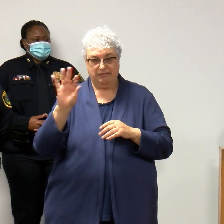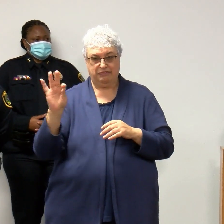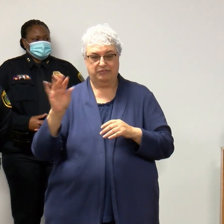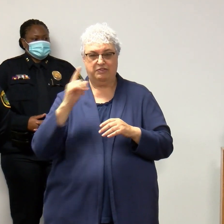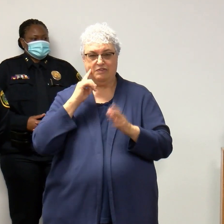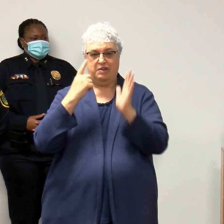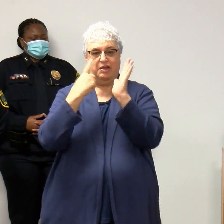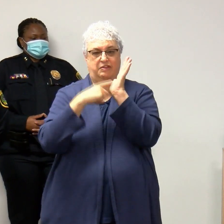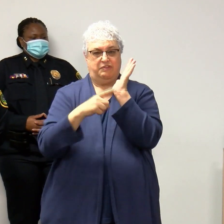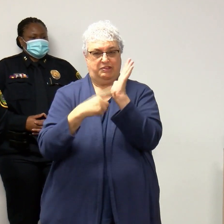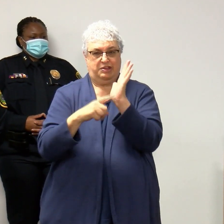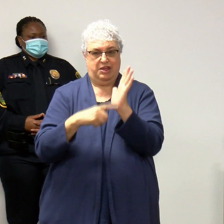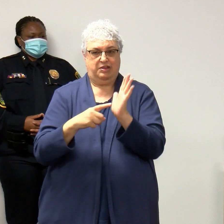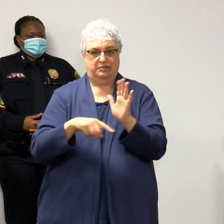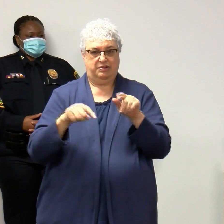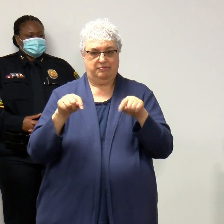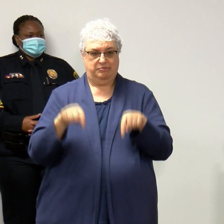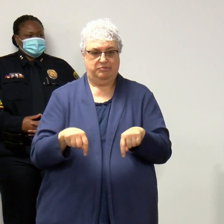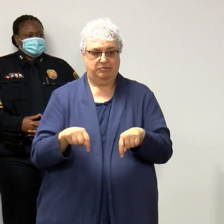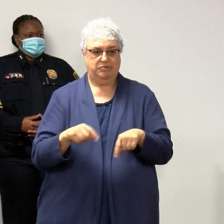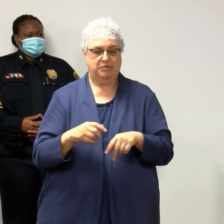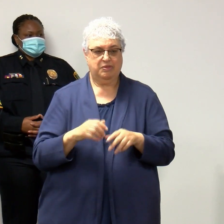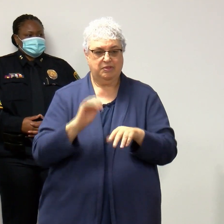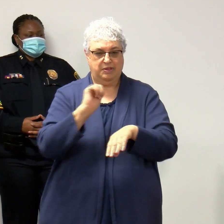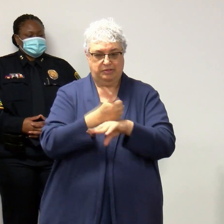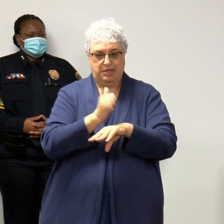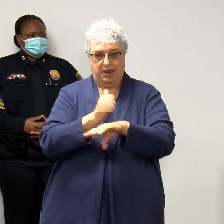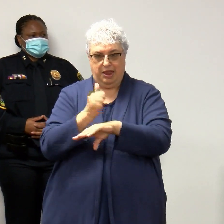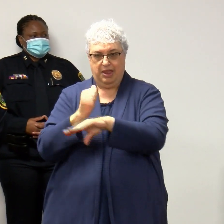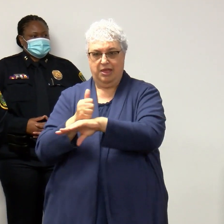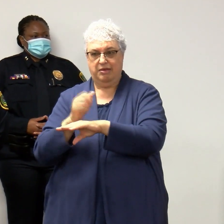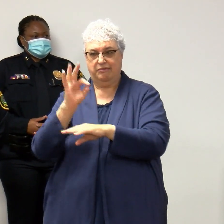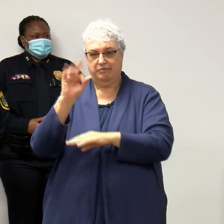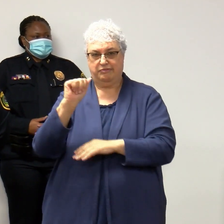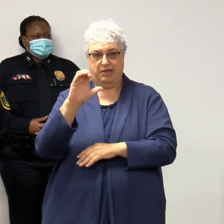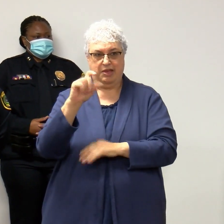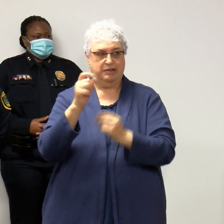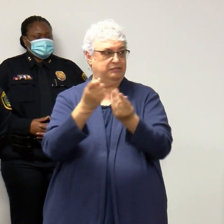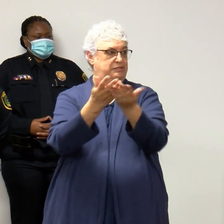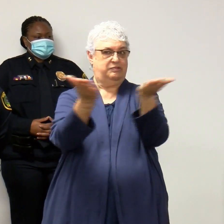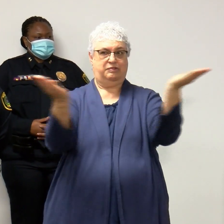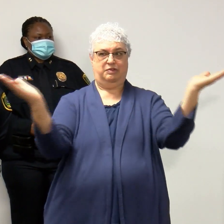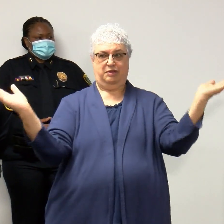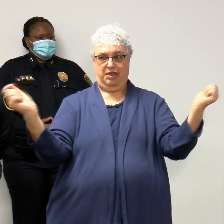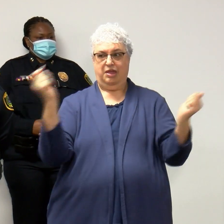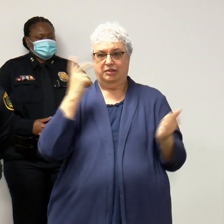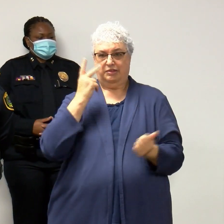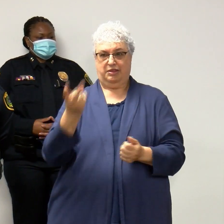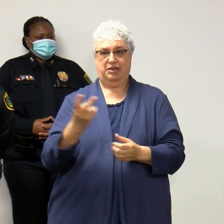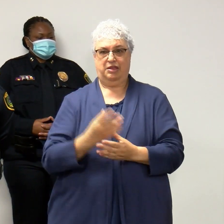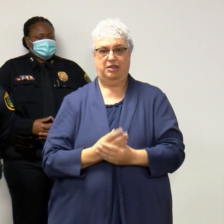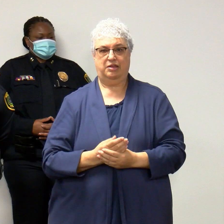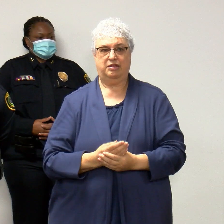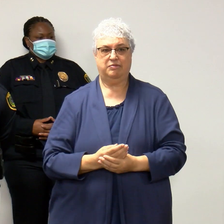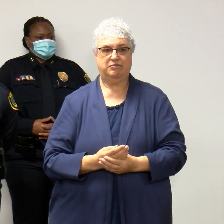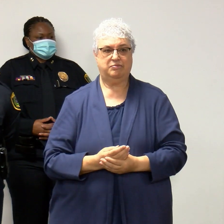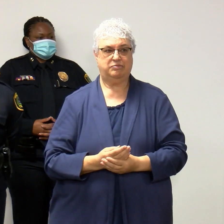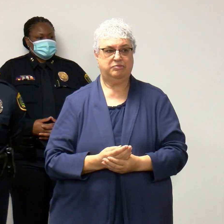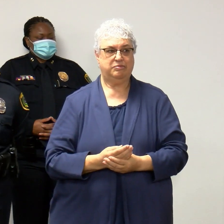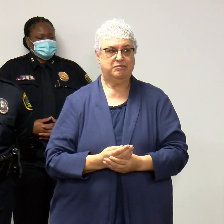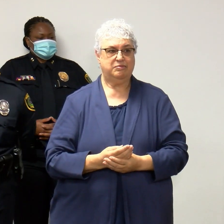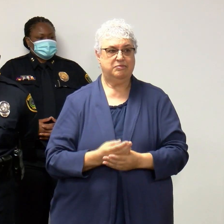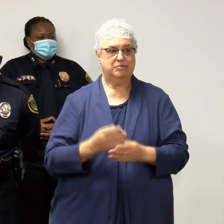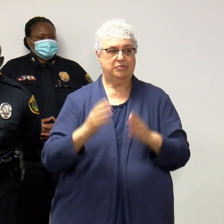this matter, and for laying out the facts to all of us, and to